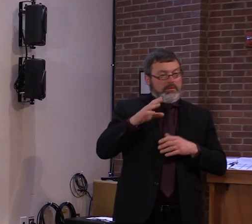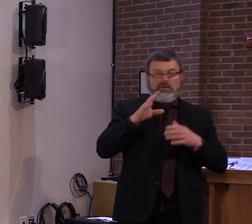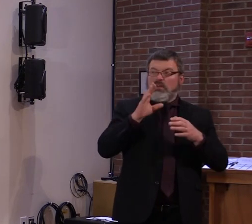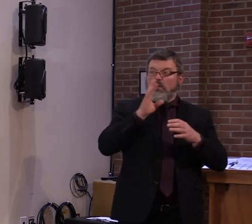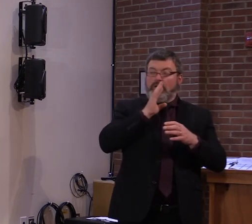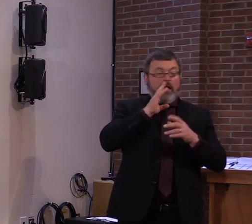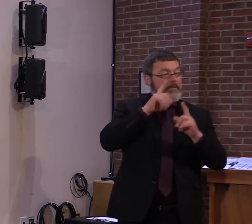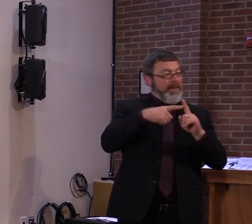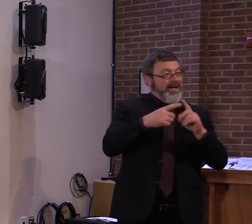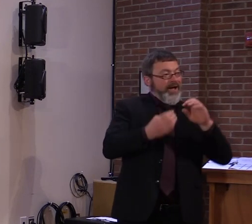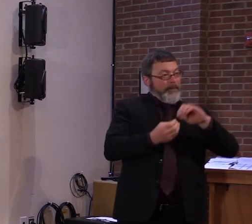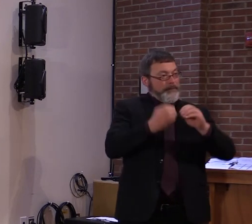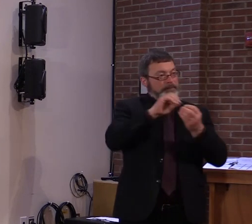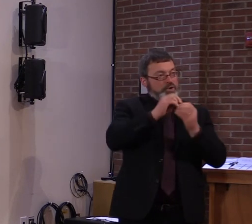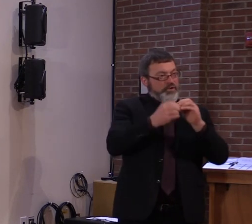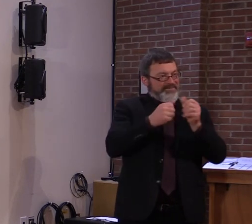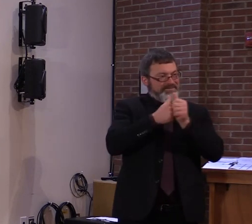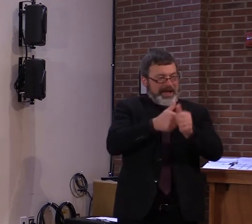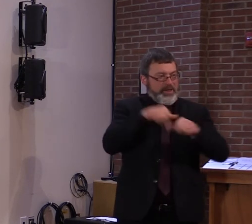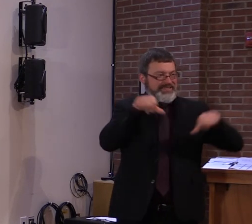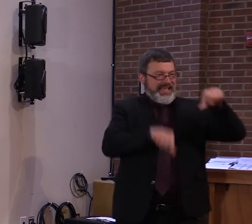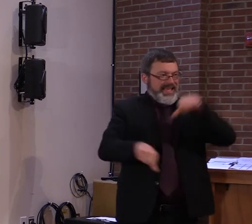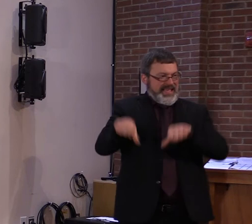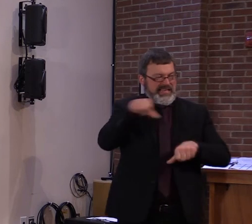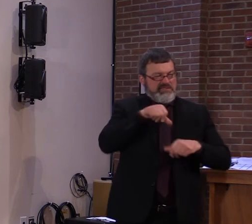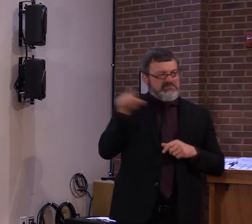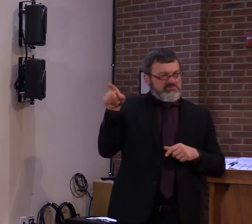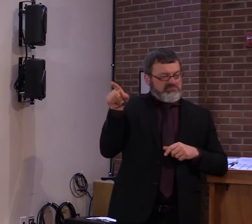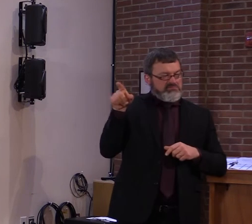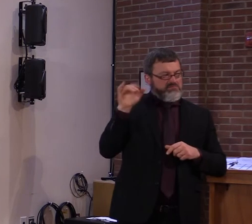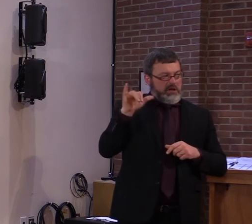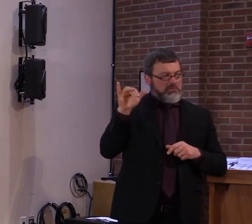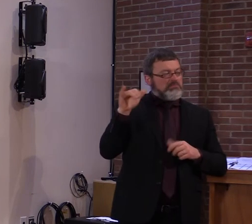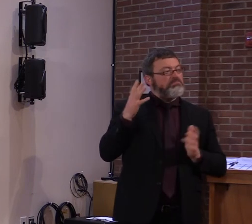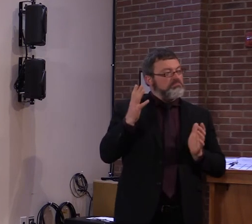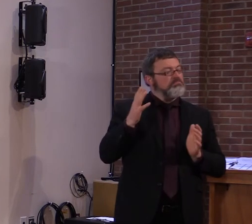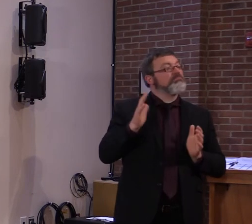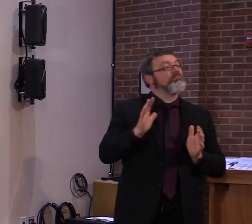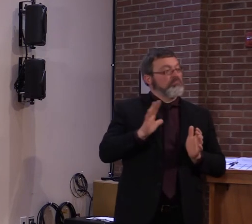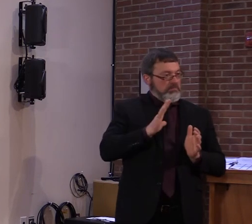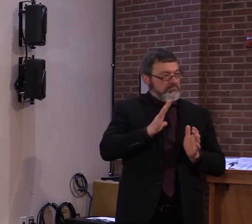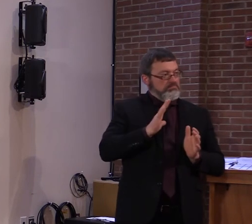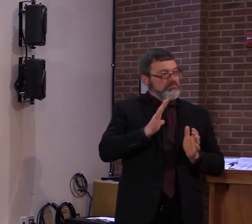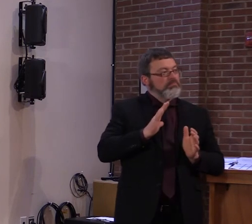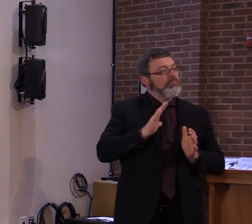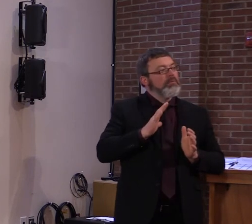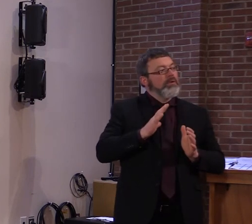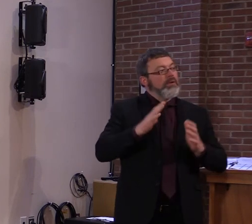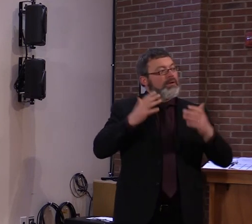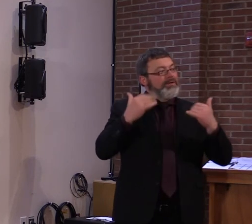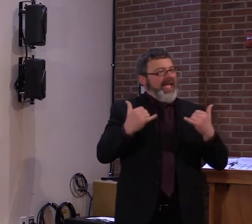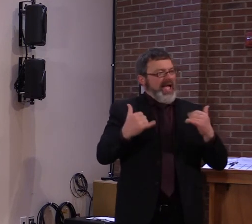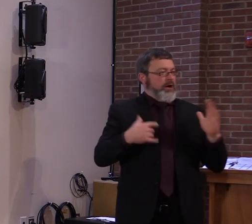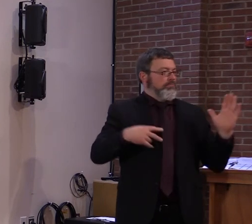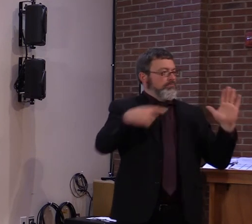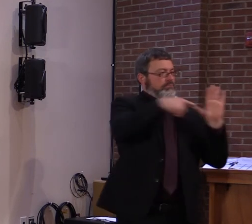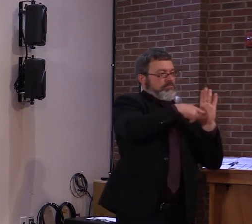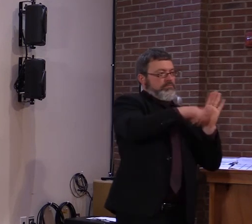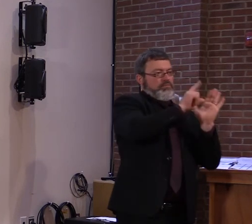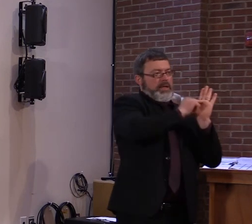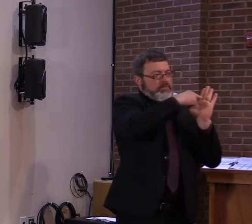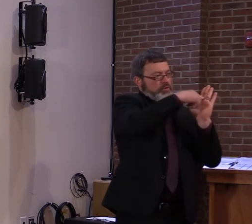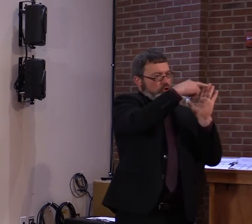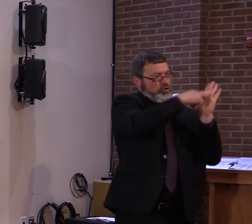was an AAP study survey that showed for every two COVID deaths in nursing homes, there